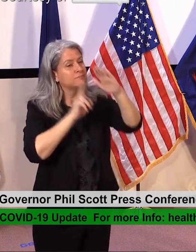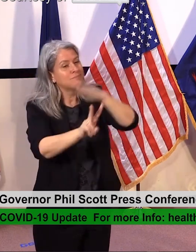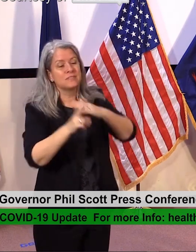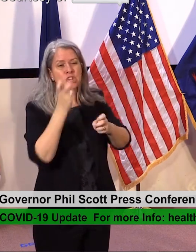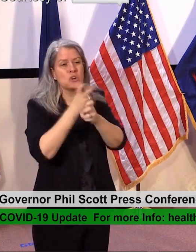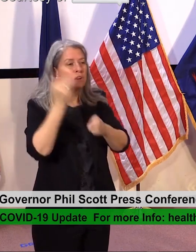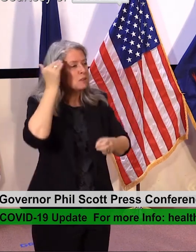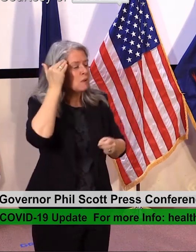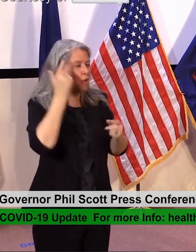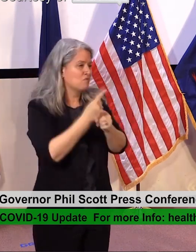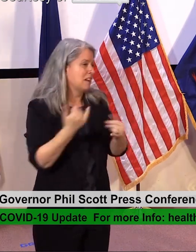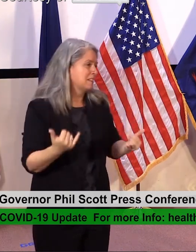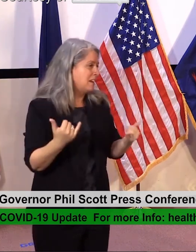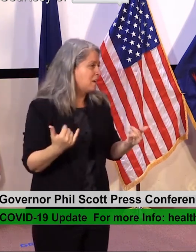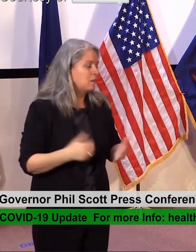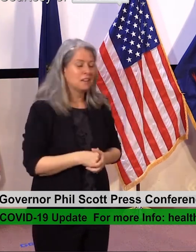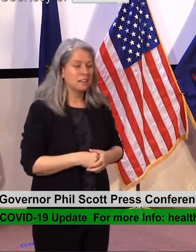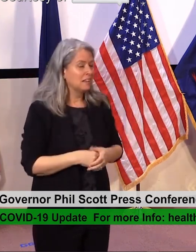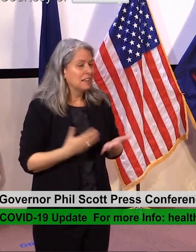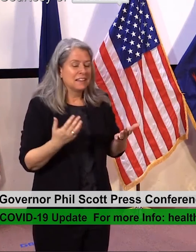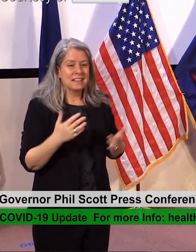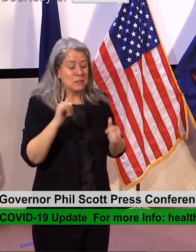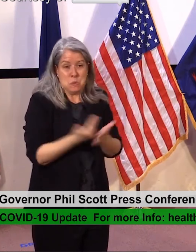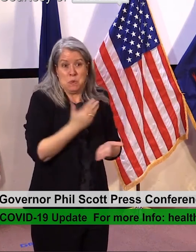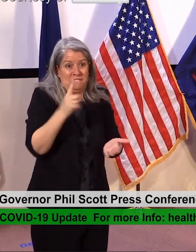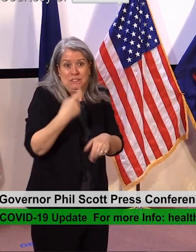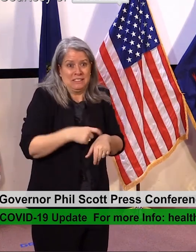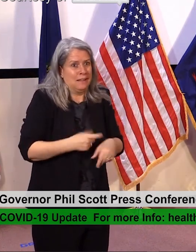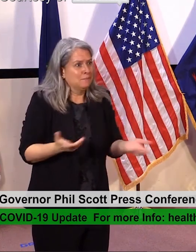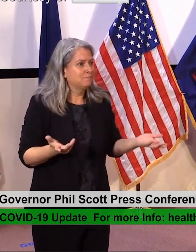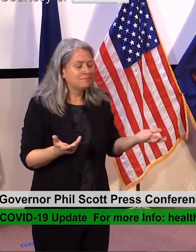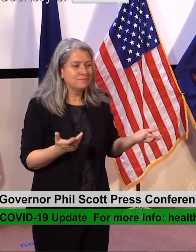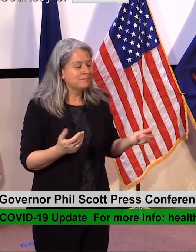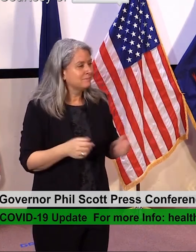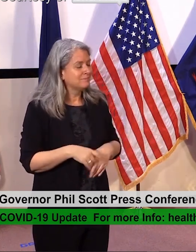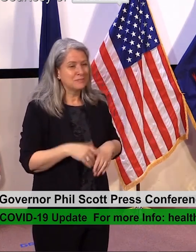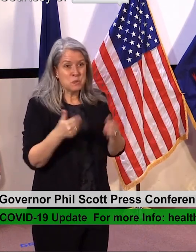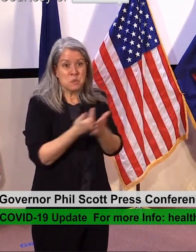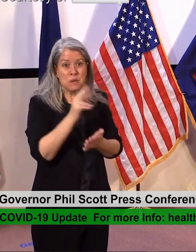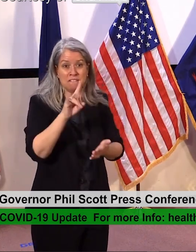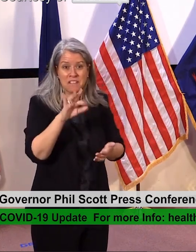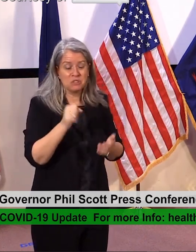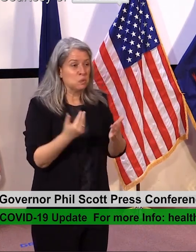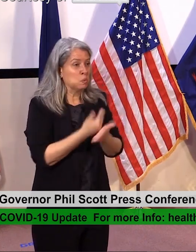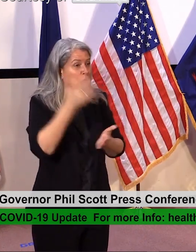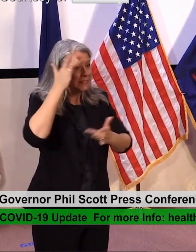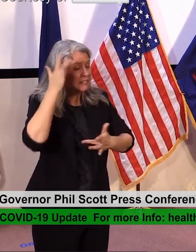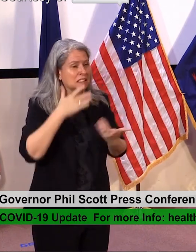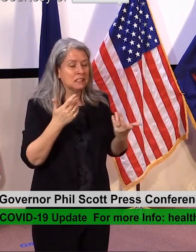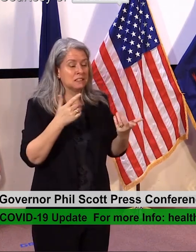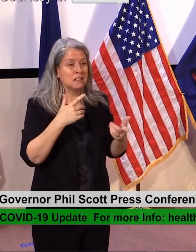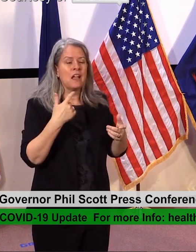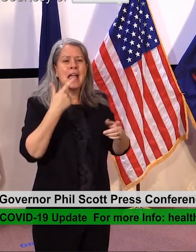us guidance as we get through this, because this is so new. This is such a new virus that we don't have a